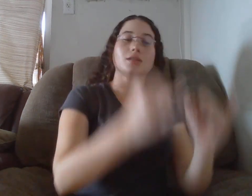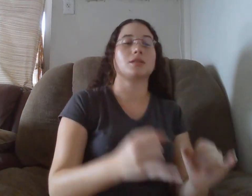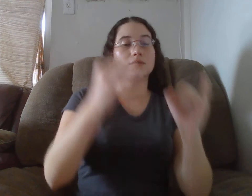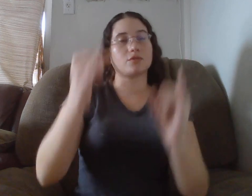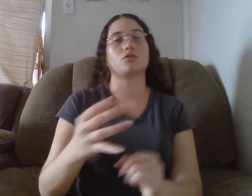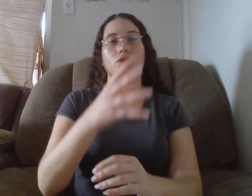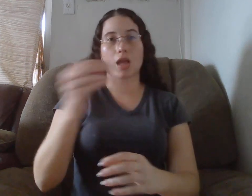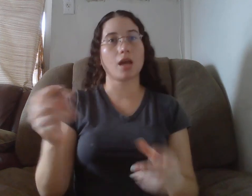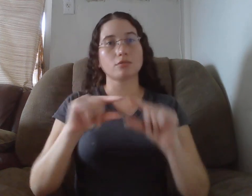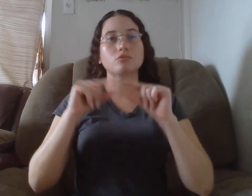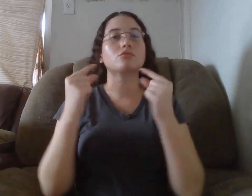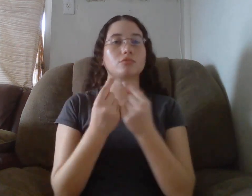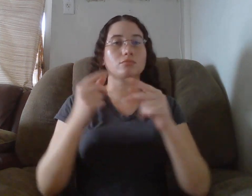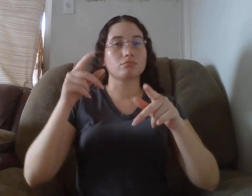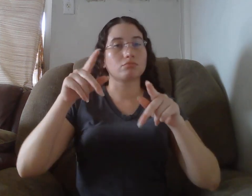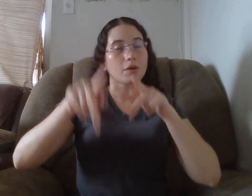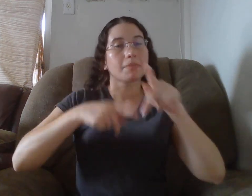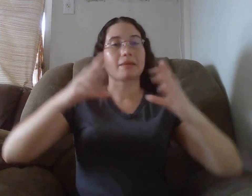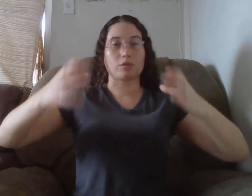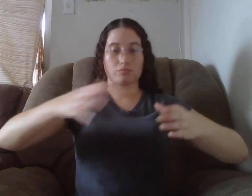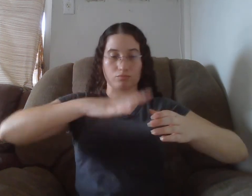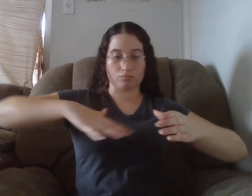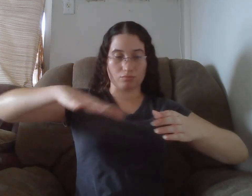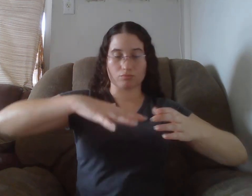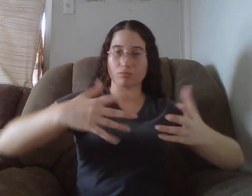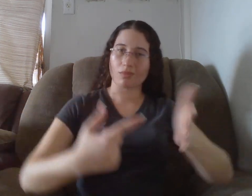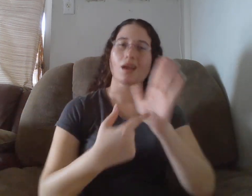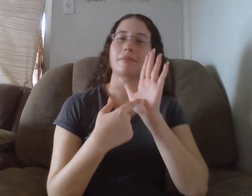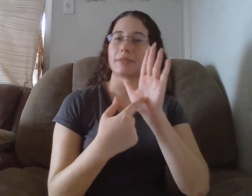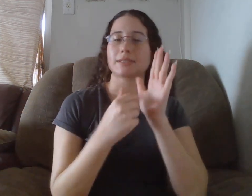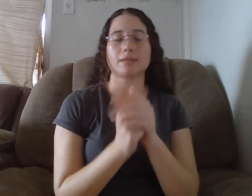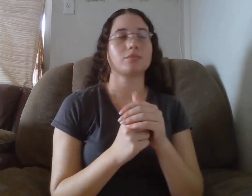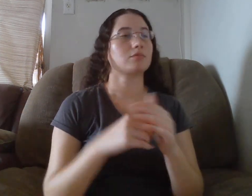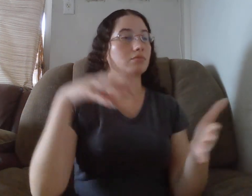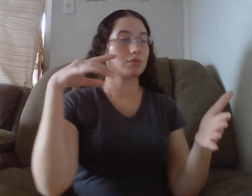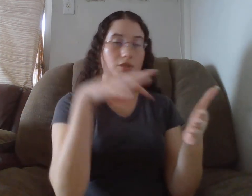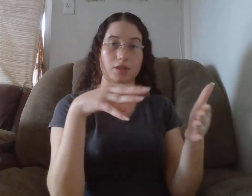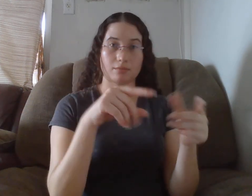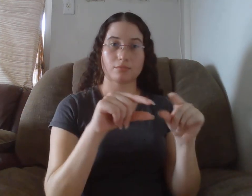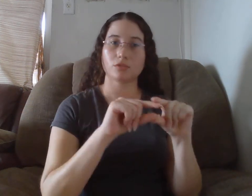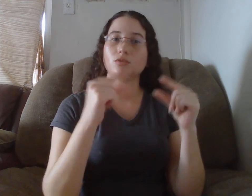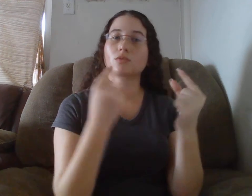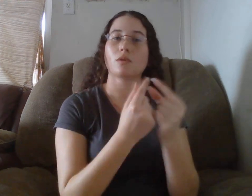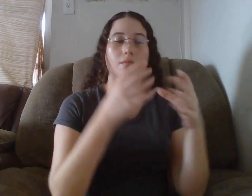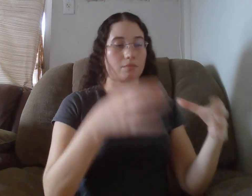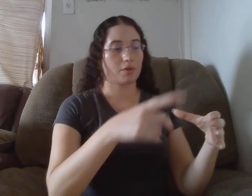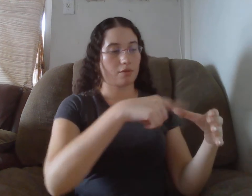population. So we studied college students in relation to this healthy product called